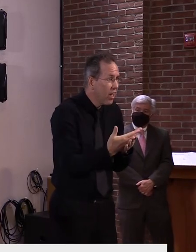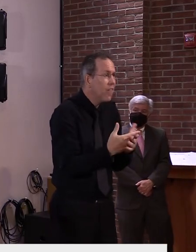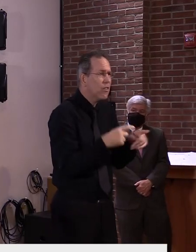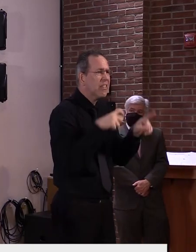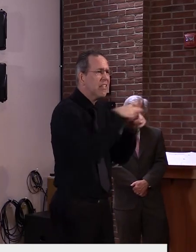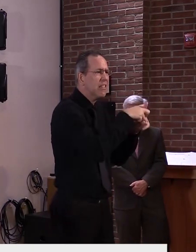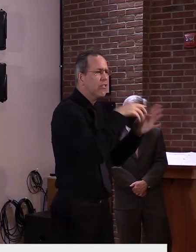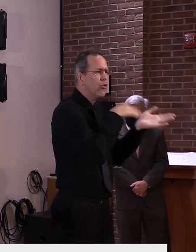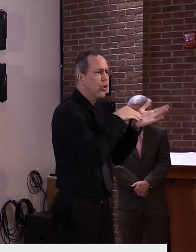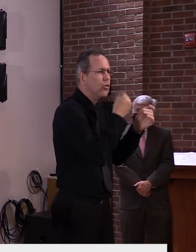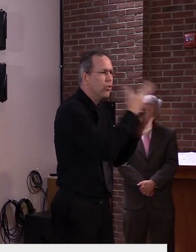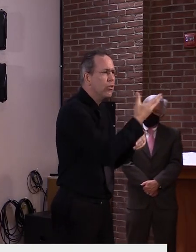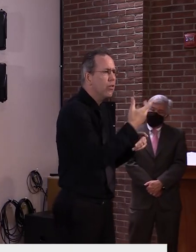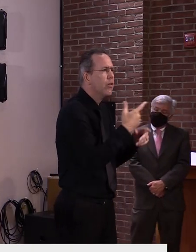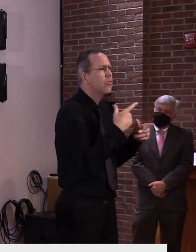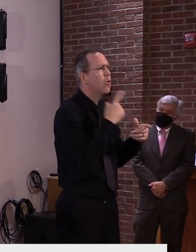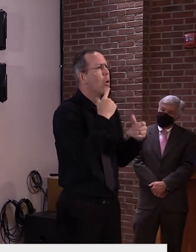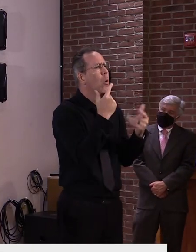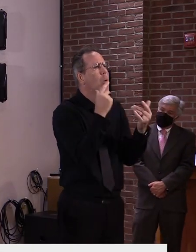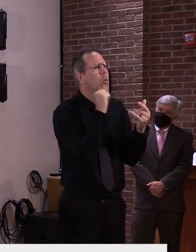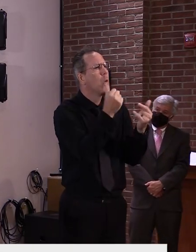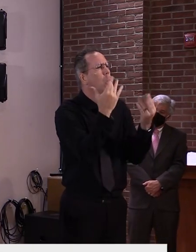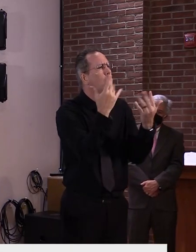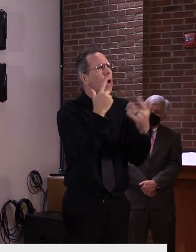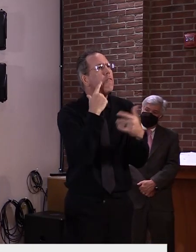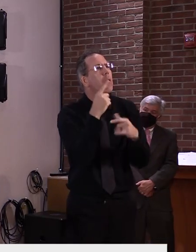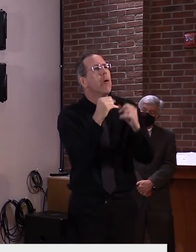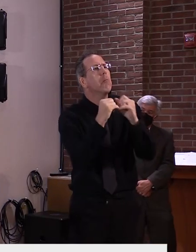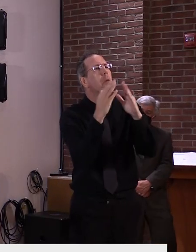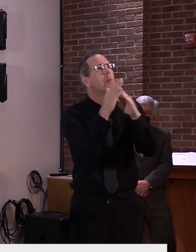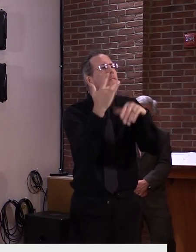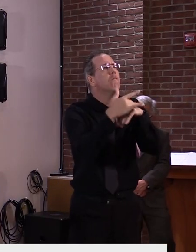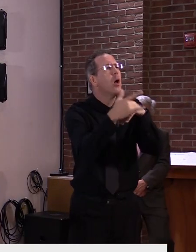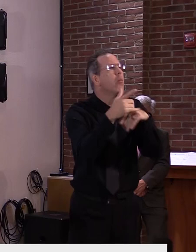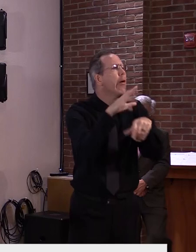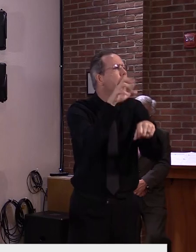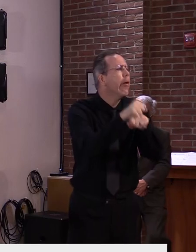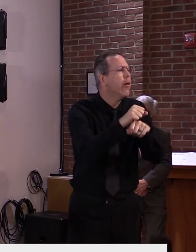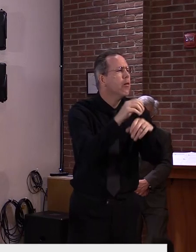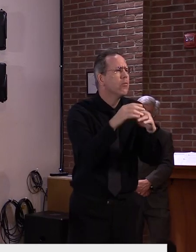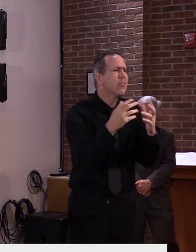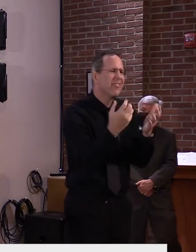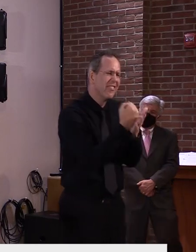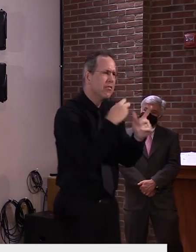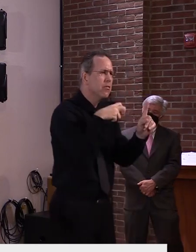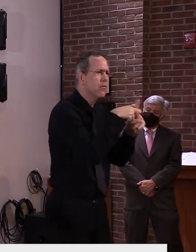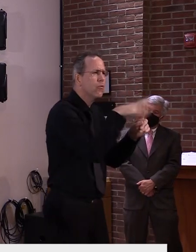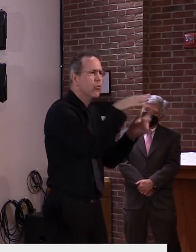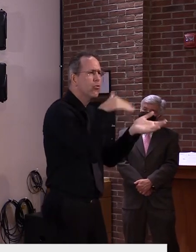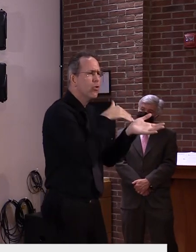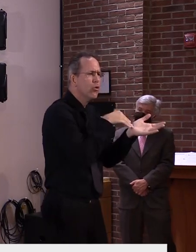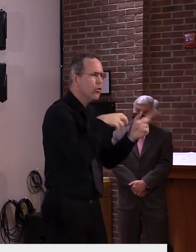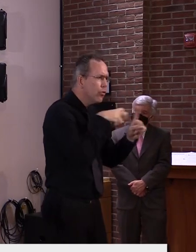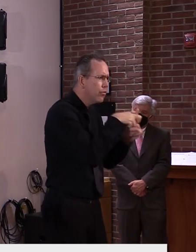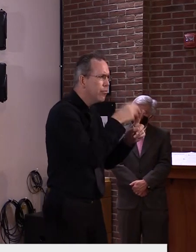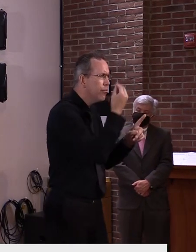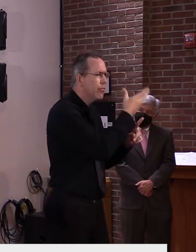of the state. That could be through the normal mechanisms of how the healthcare system gets tests scheduled and